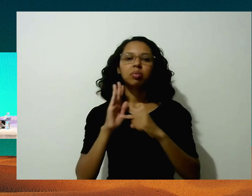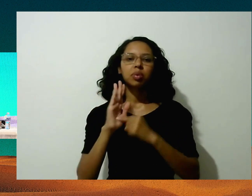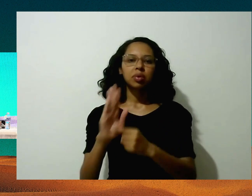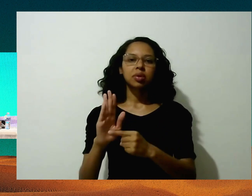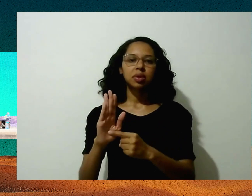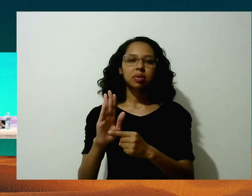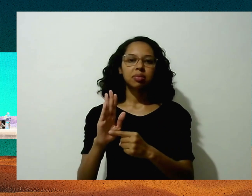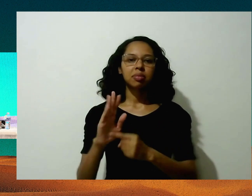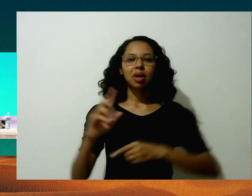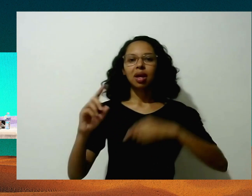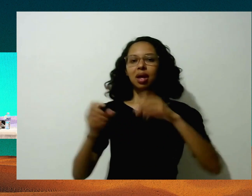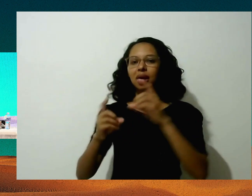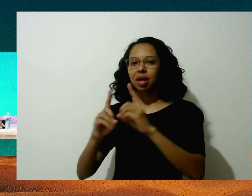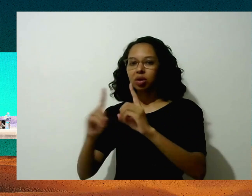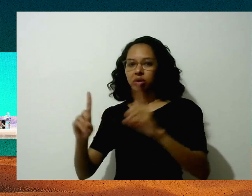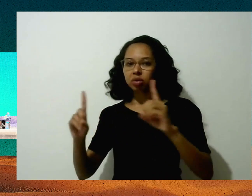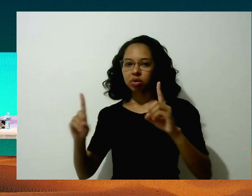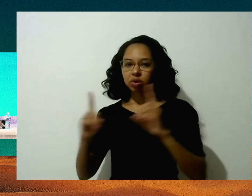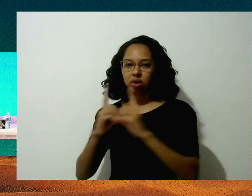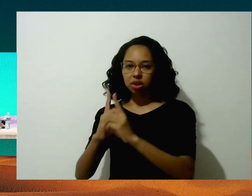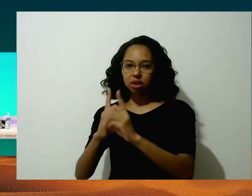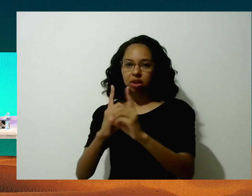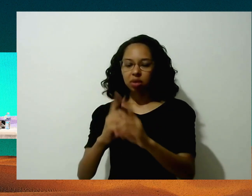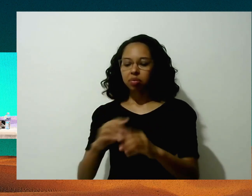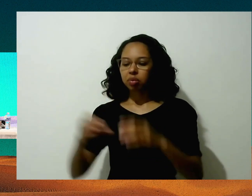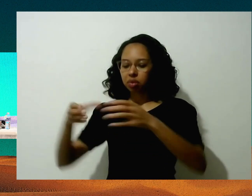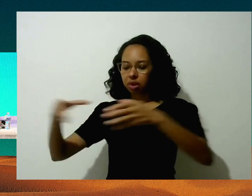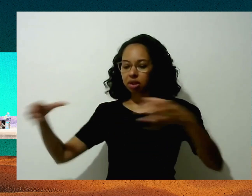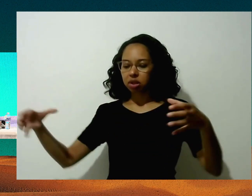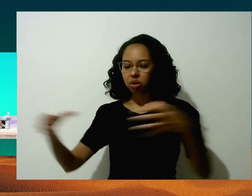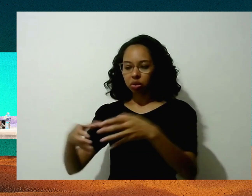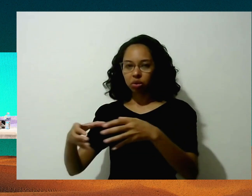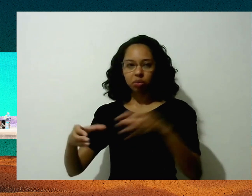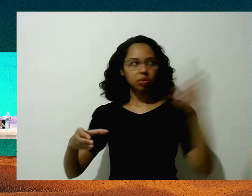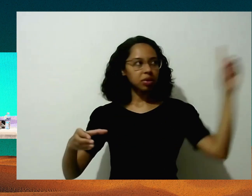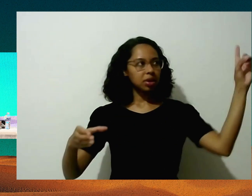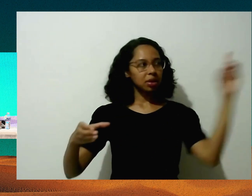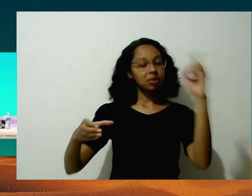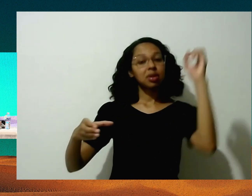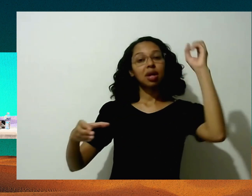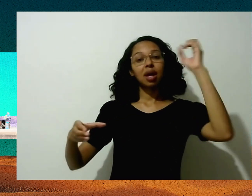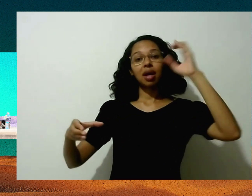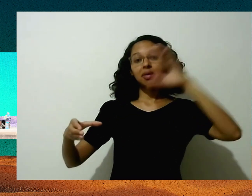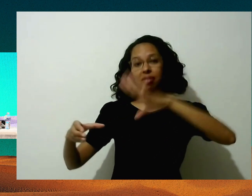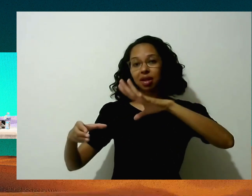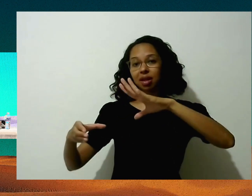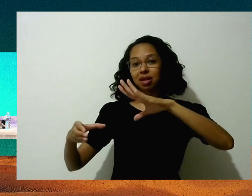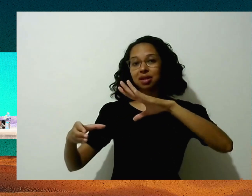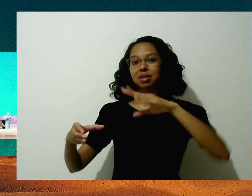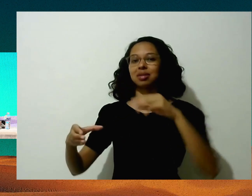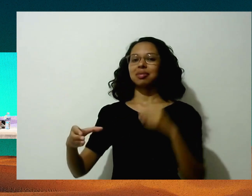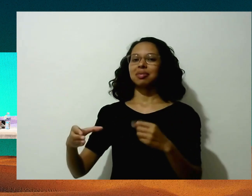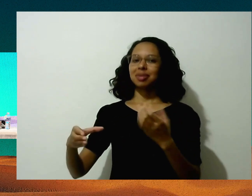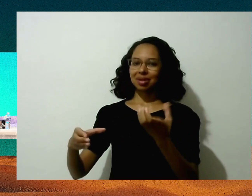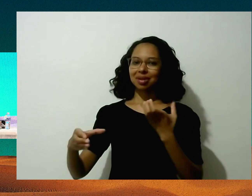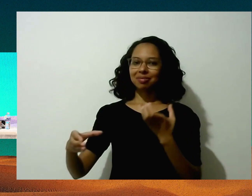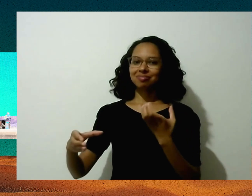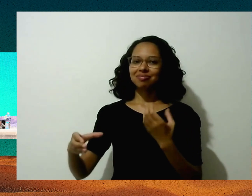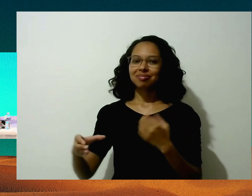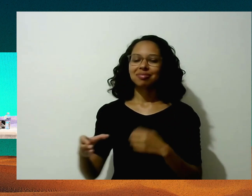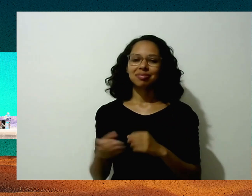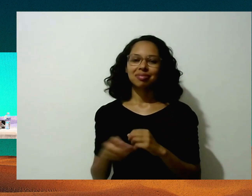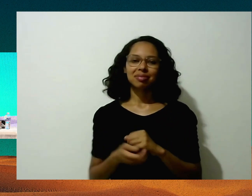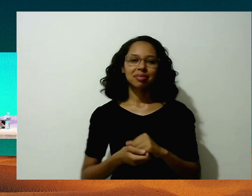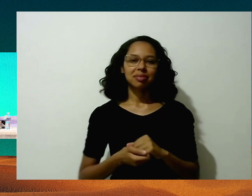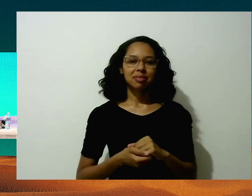de servos. In Revelation 1:1 shows that God wants to reveal the revelation of Jesus Christ to his servants. Você